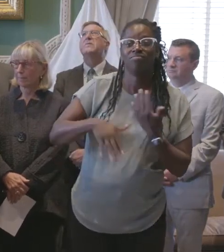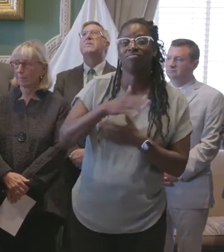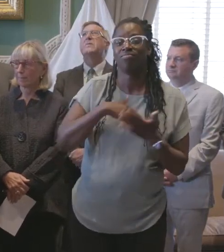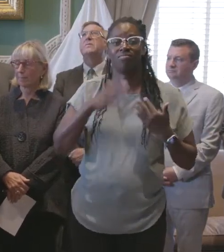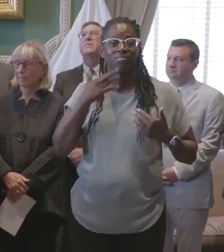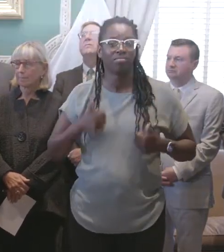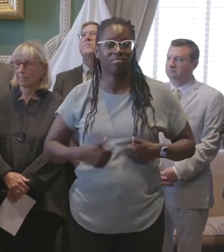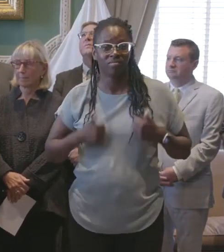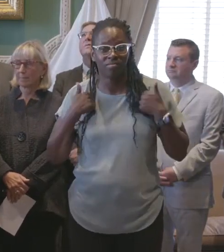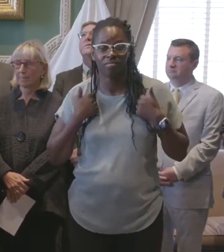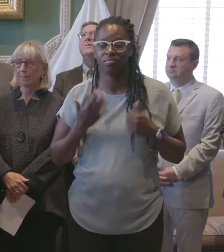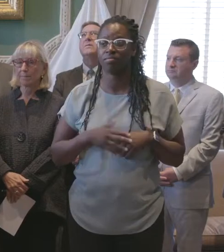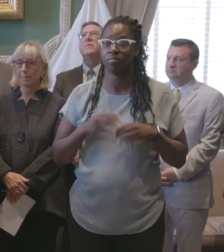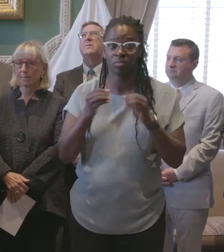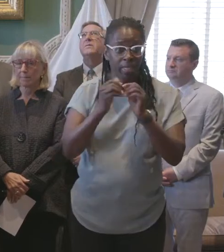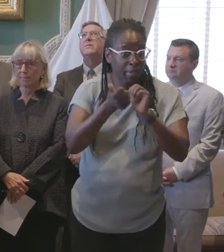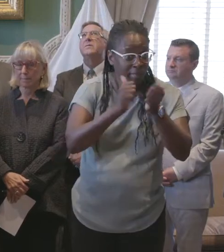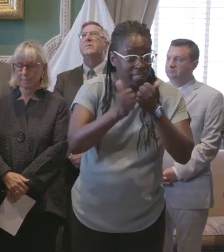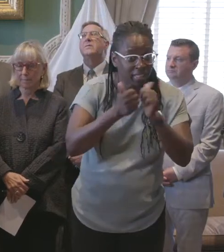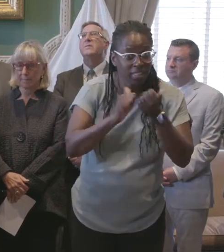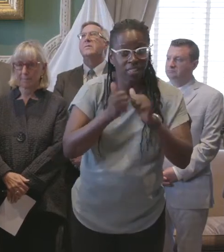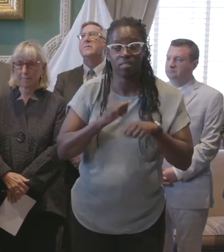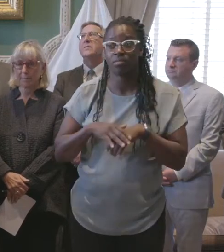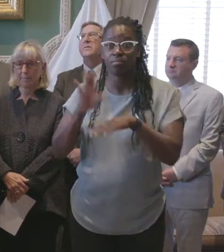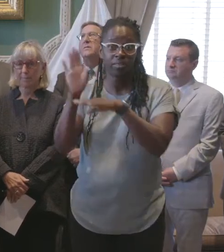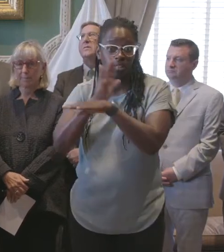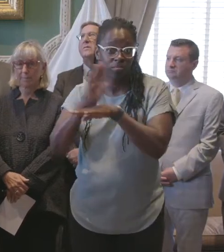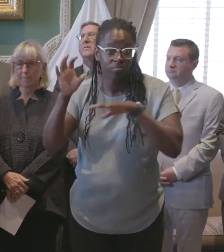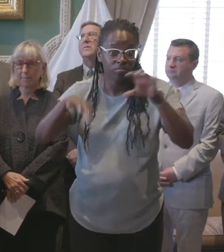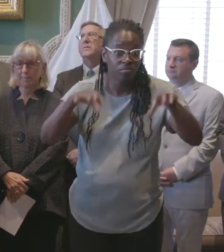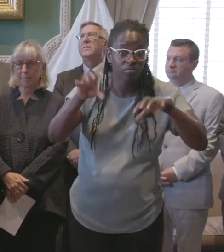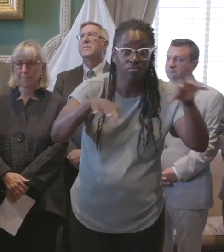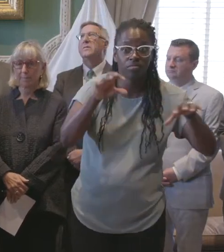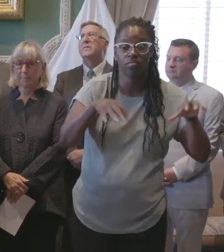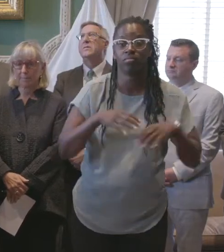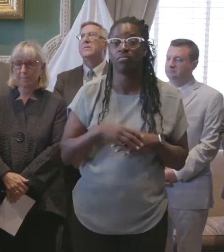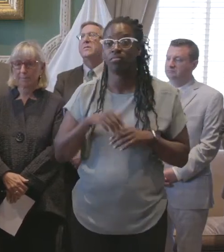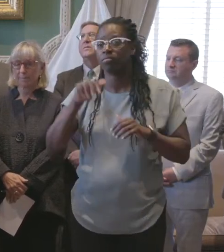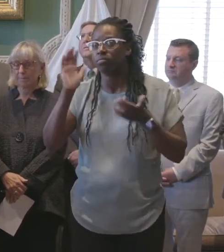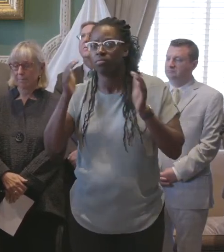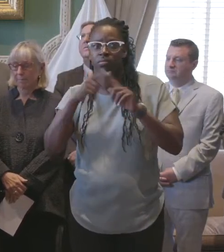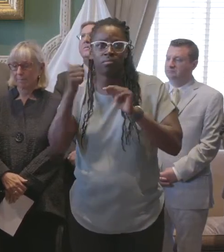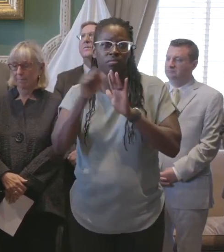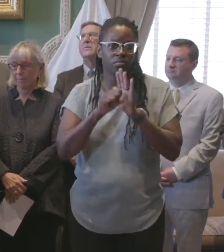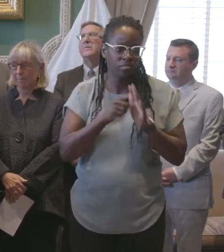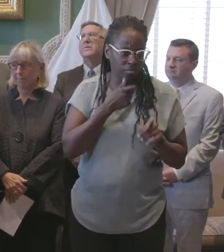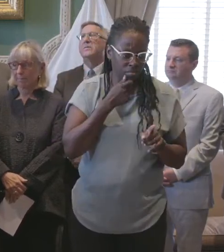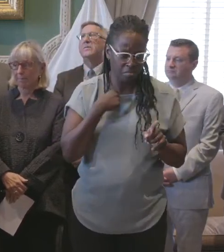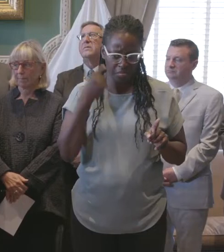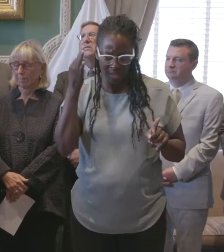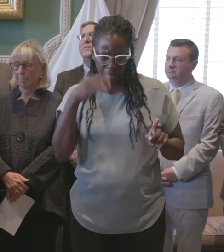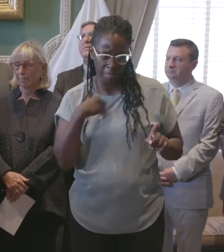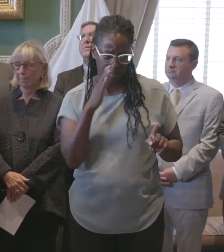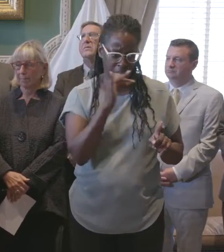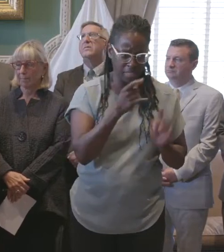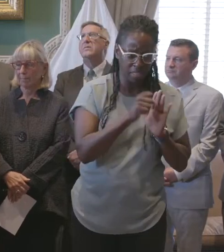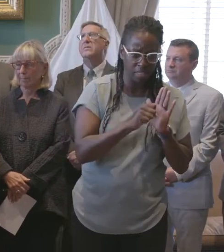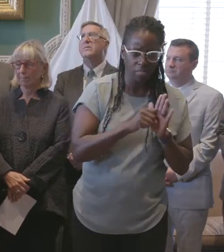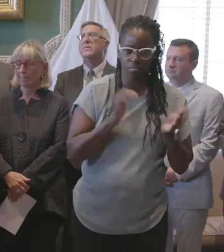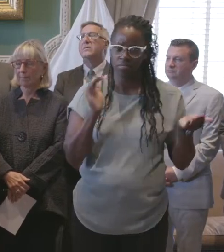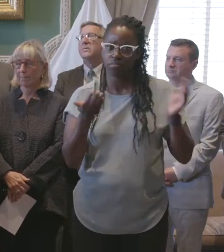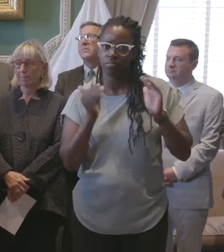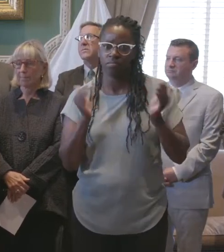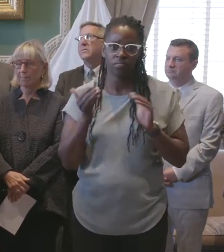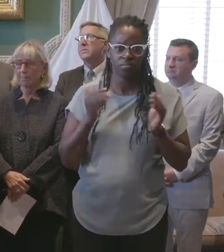growth, particularly as we compare ourselves to other states. So it's a really important investment, this budget. There are more big